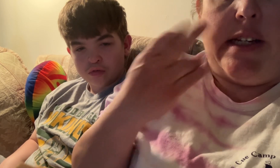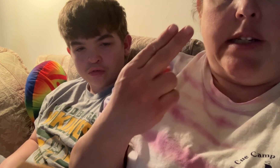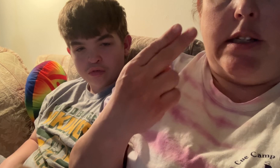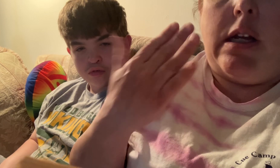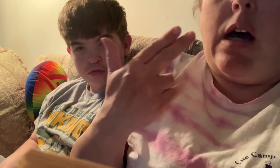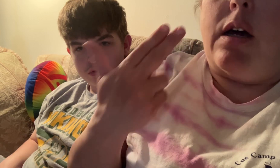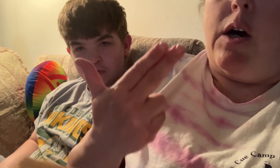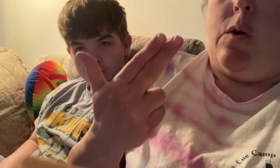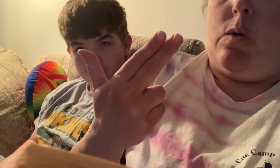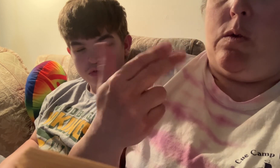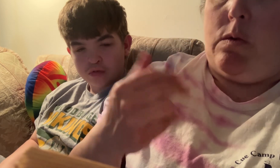centuries ago.